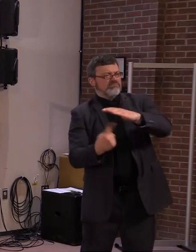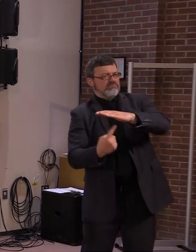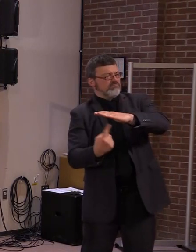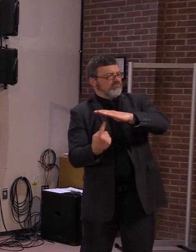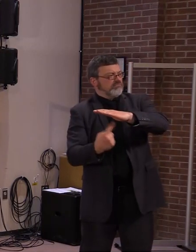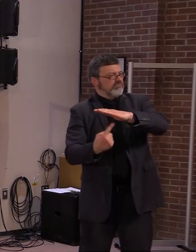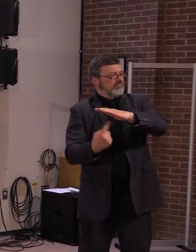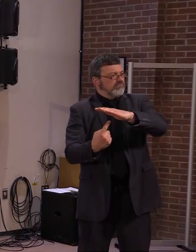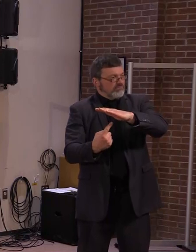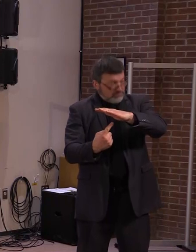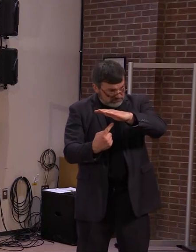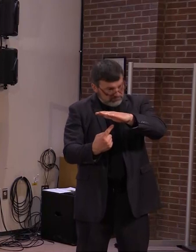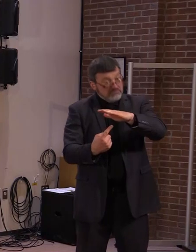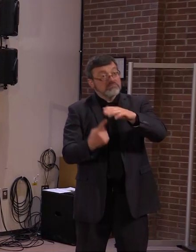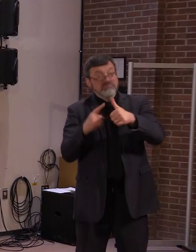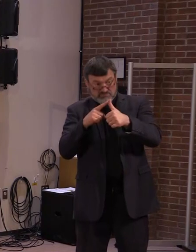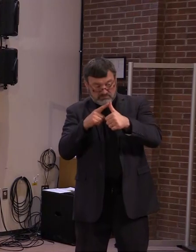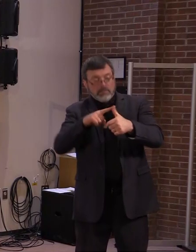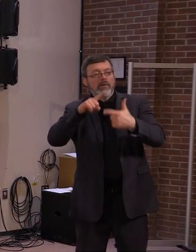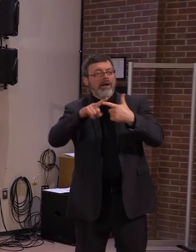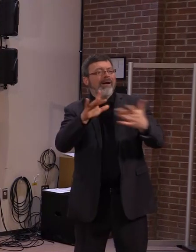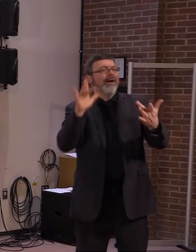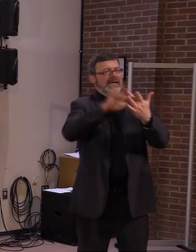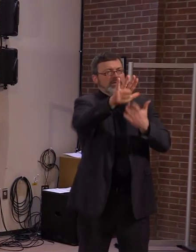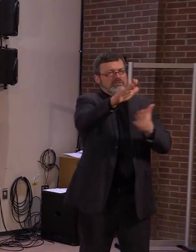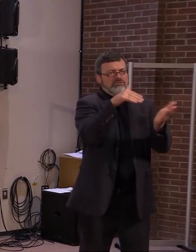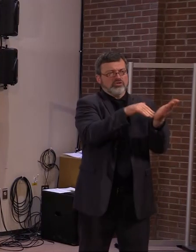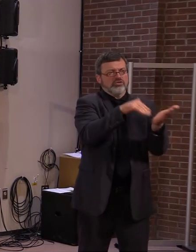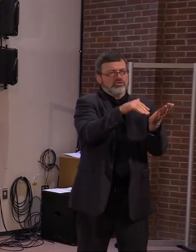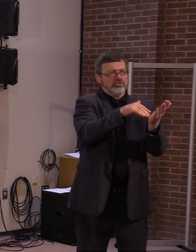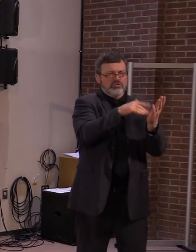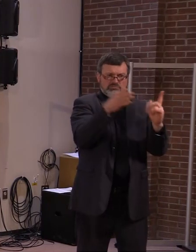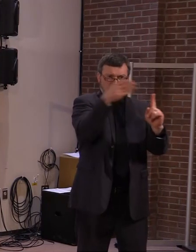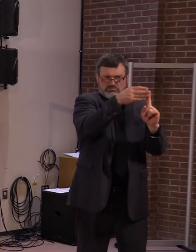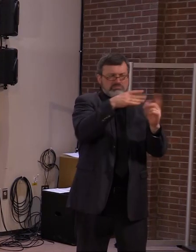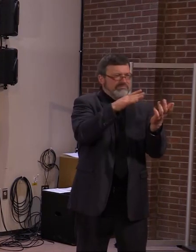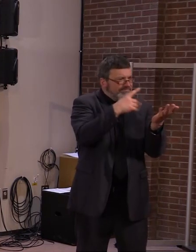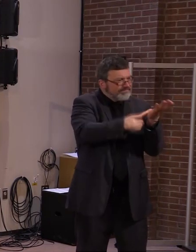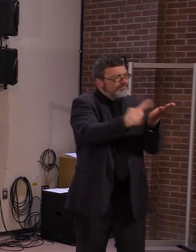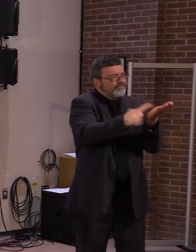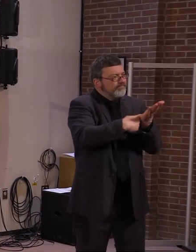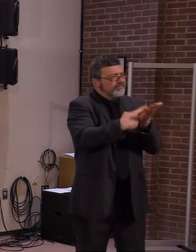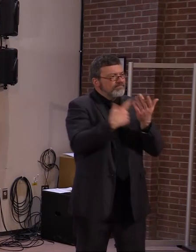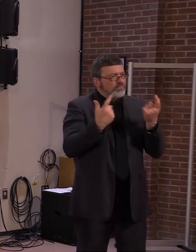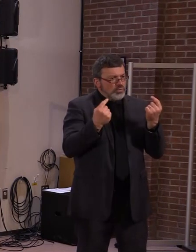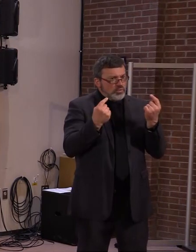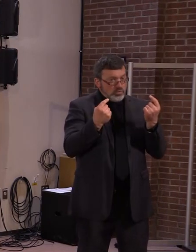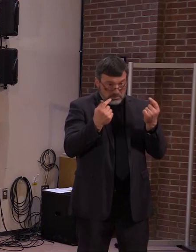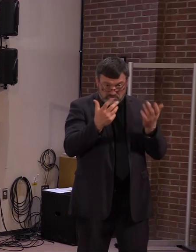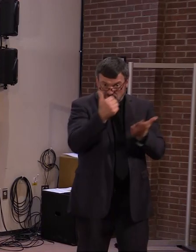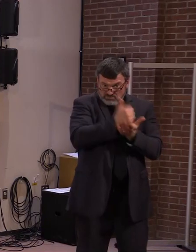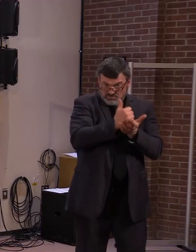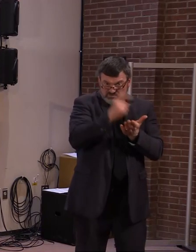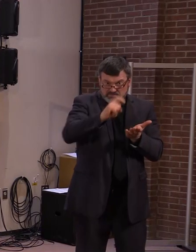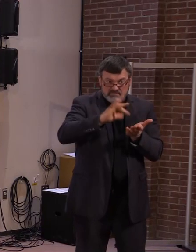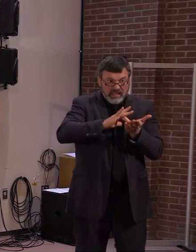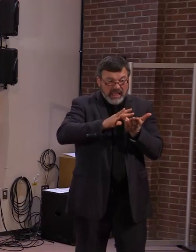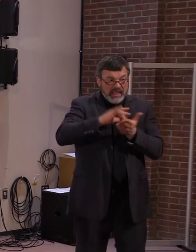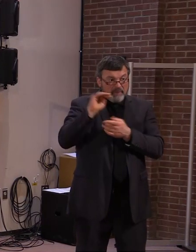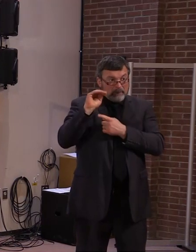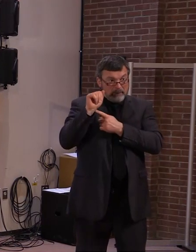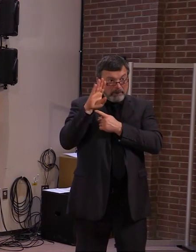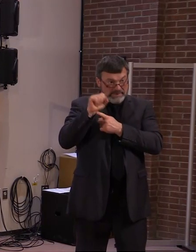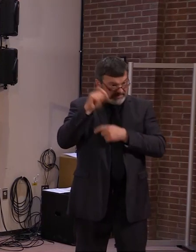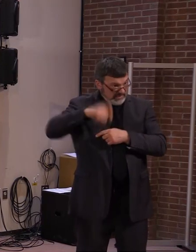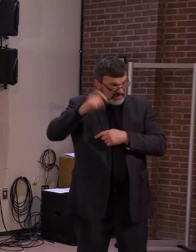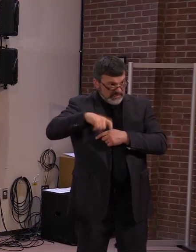get advice on how to care for yourself and to see if monoclonal antibodies are an option for you. If